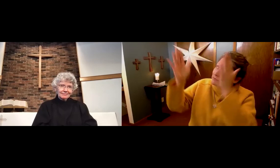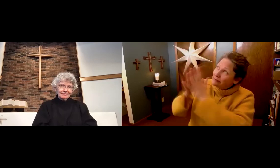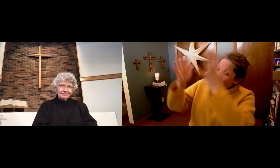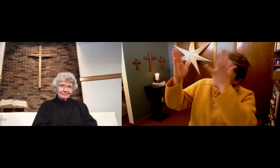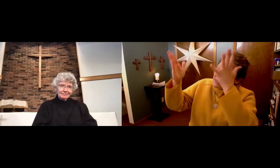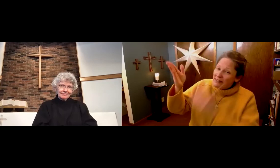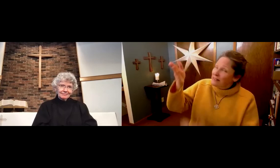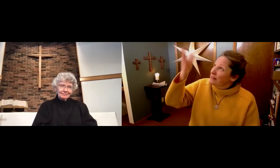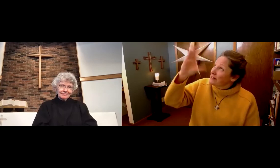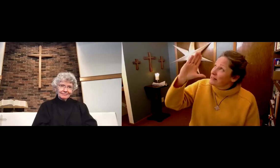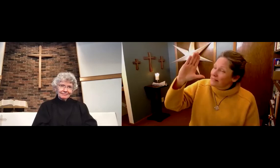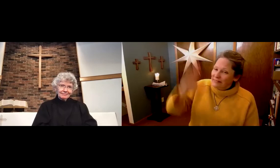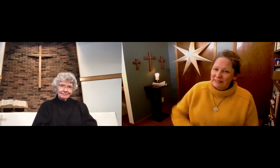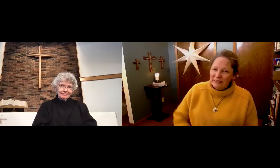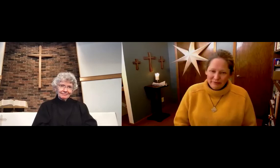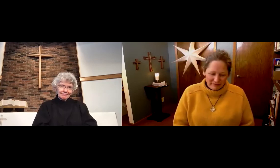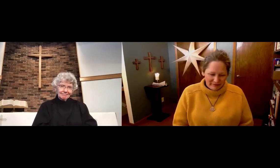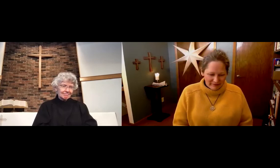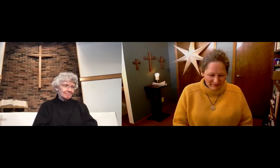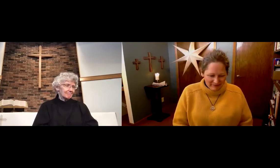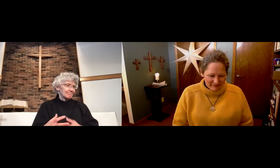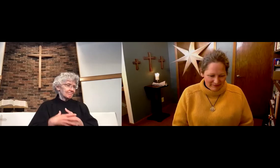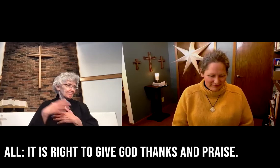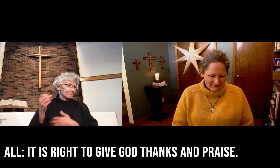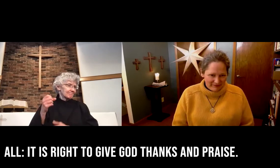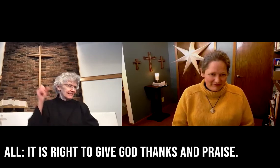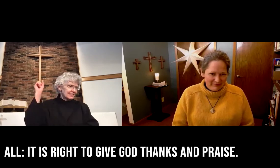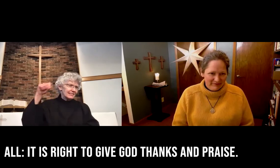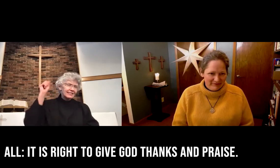Let us give thanks to the Lord our God.